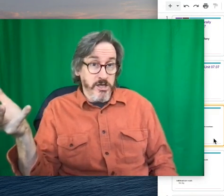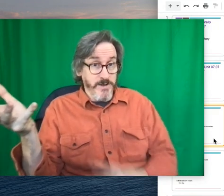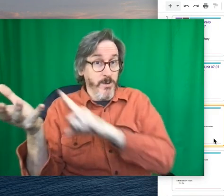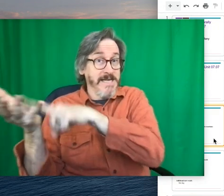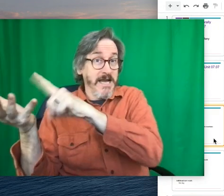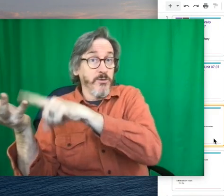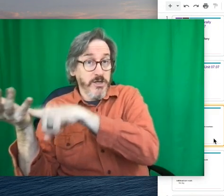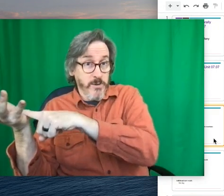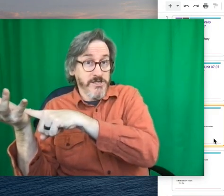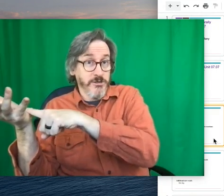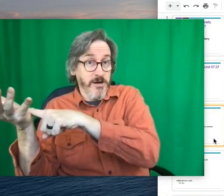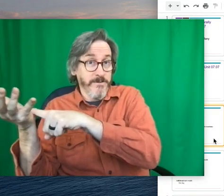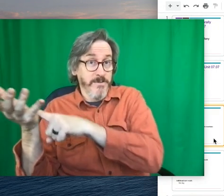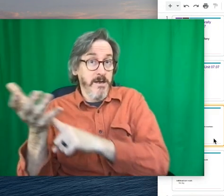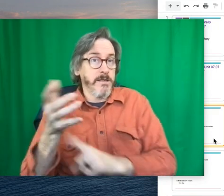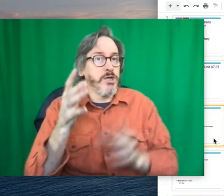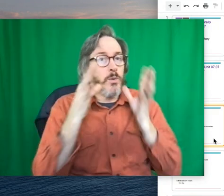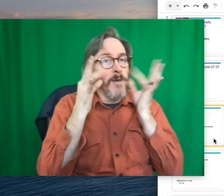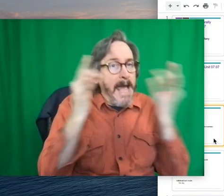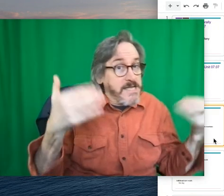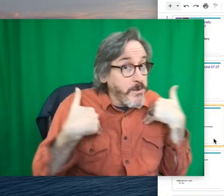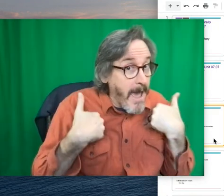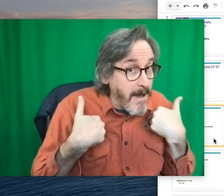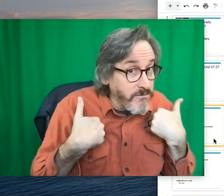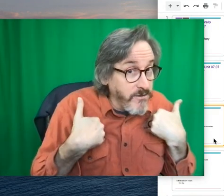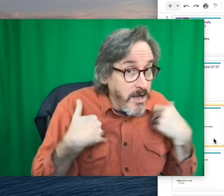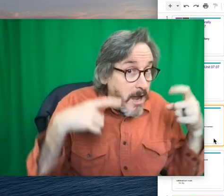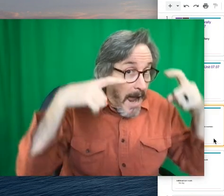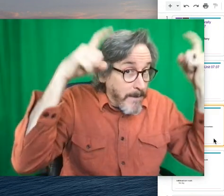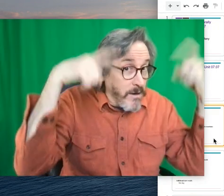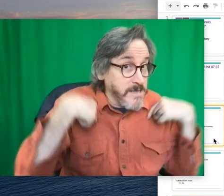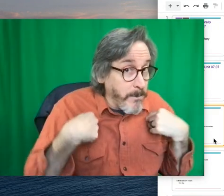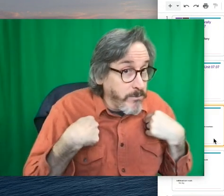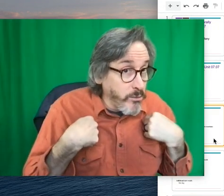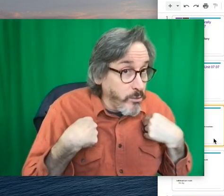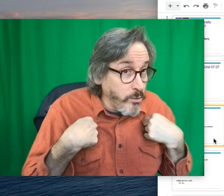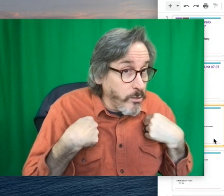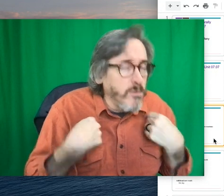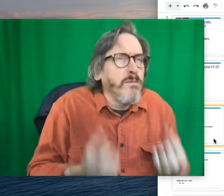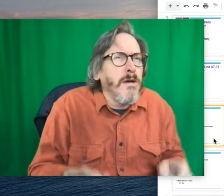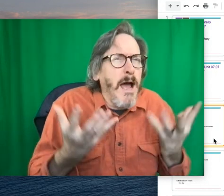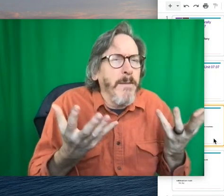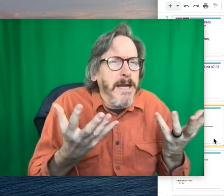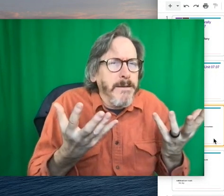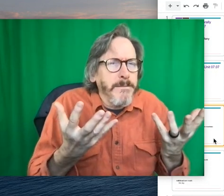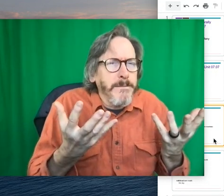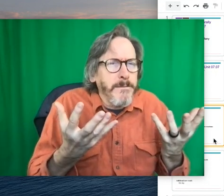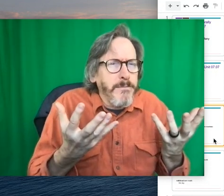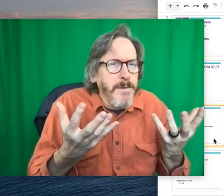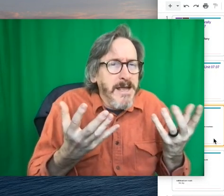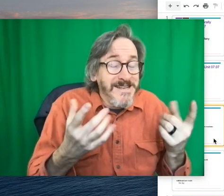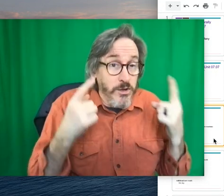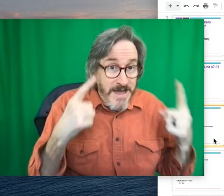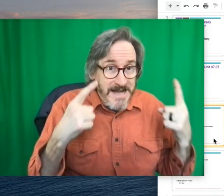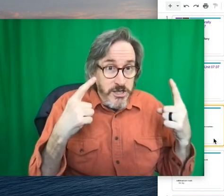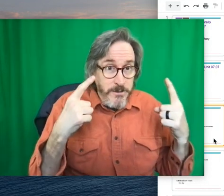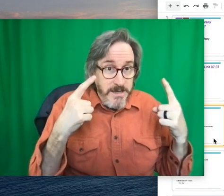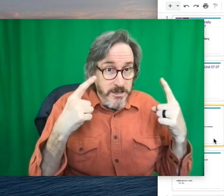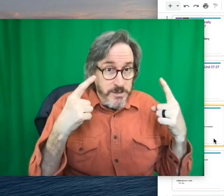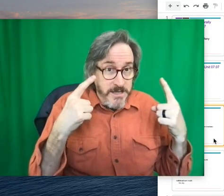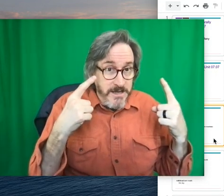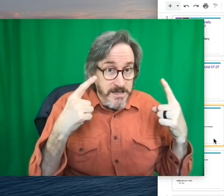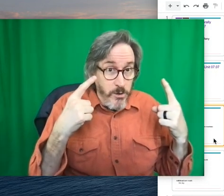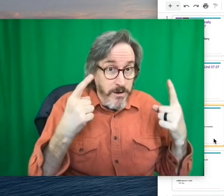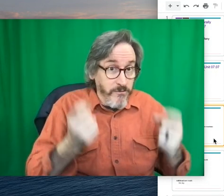many? Because we always end with the question, right? So cats you have, eyebrows up, how many? So that's going to